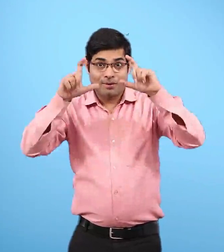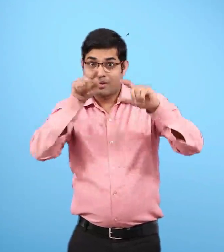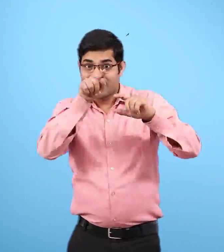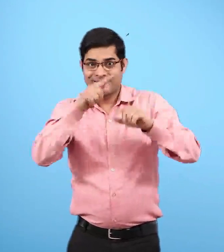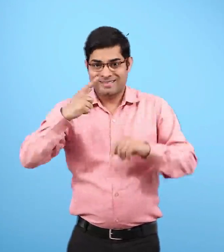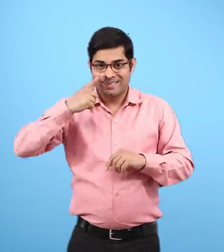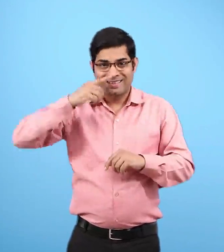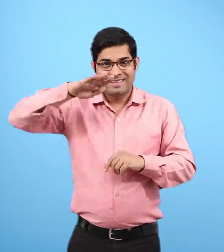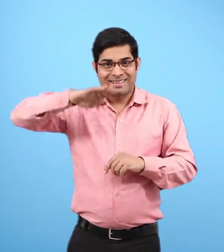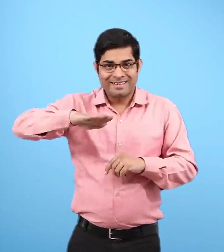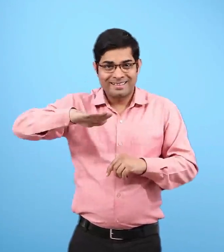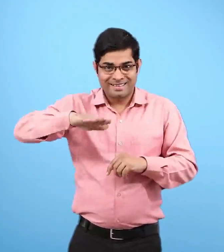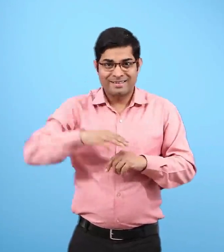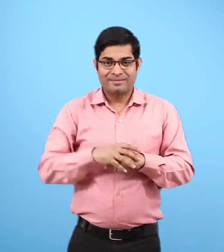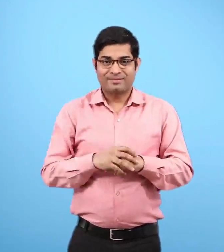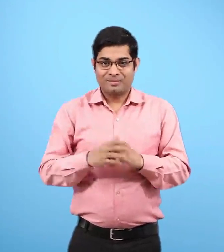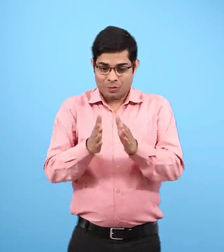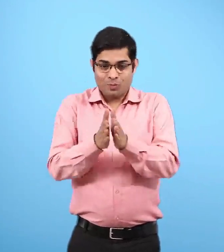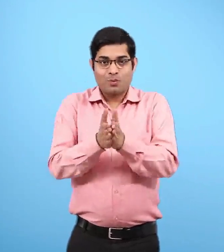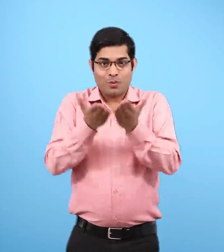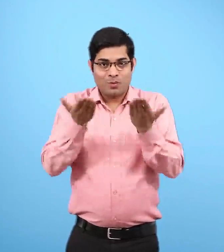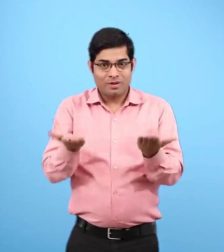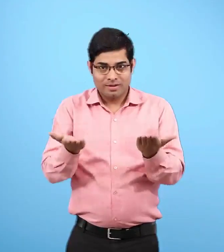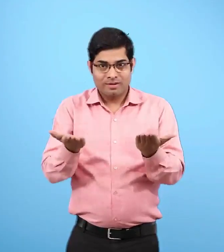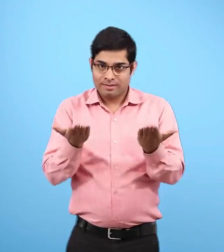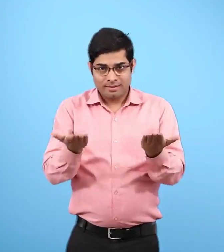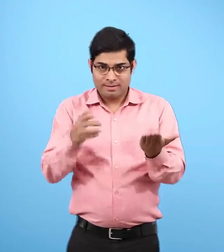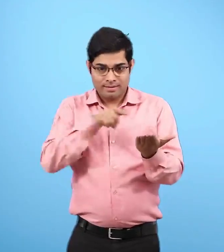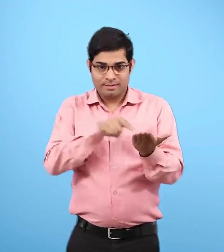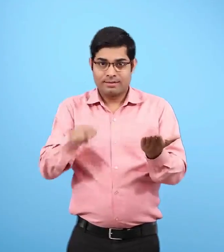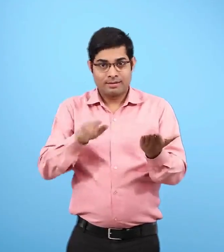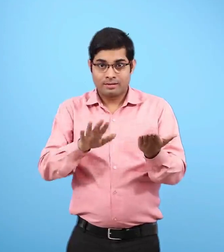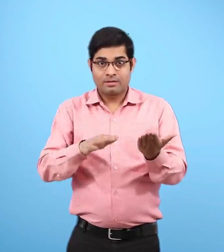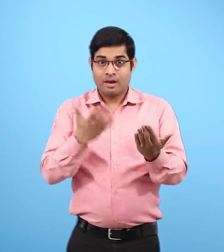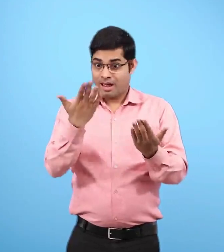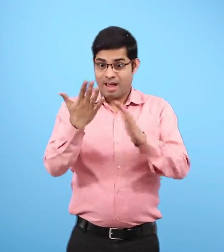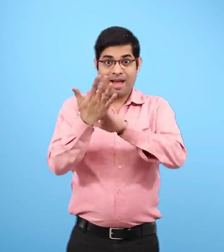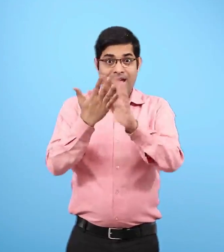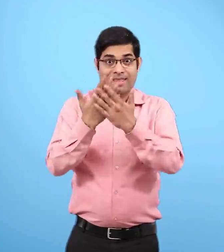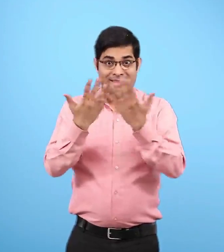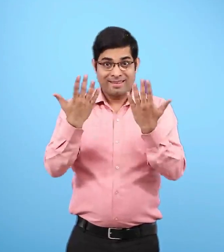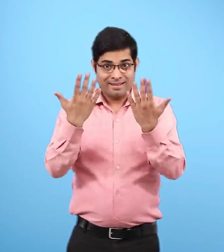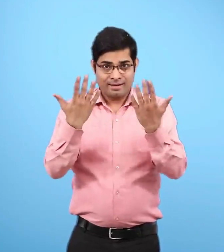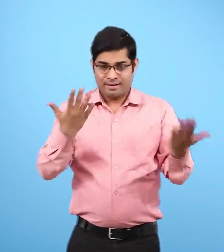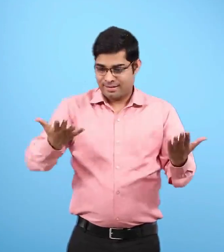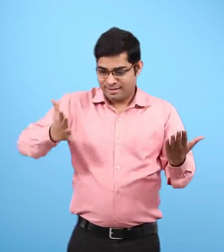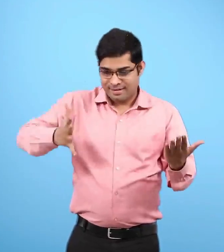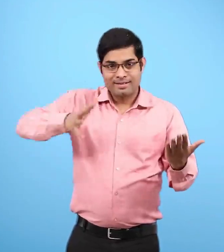Picture 1 shows a girl measuring the book open in front of her with her hand